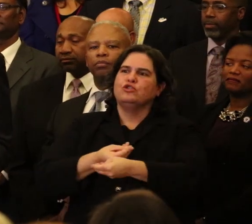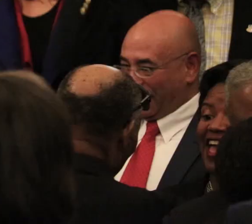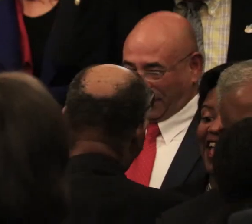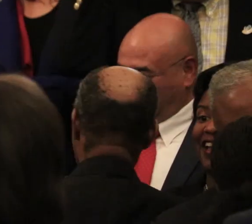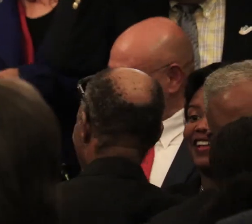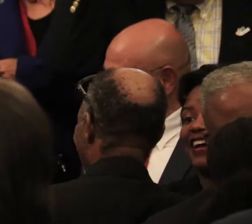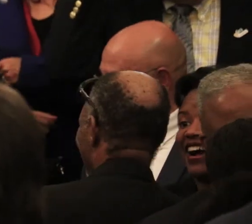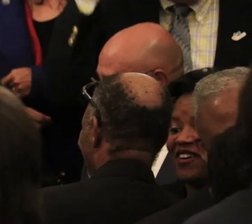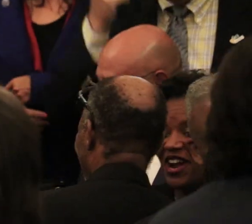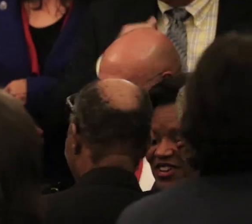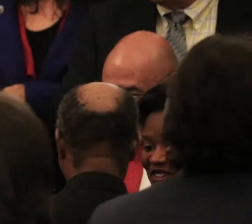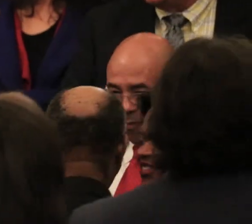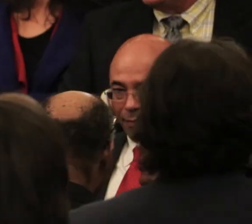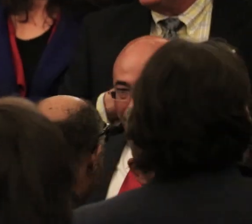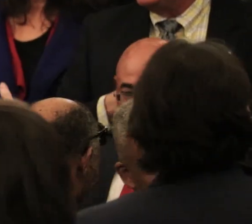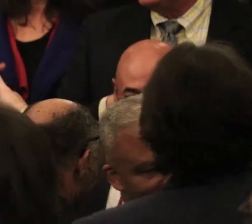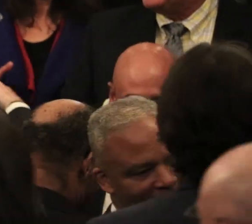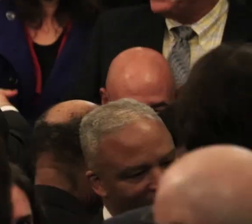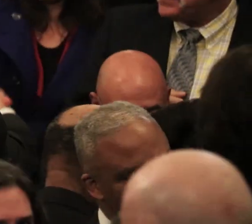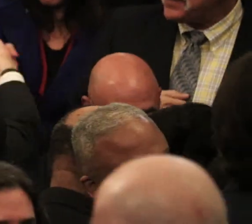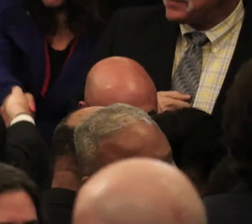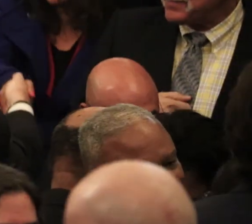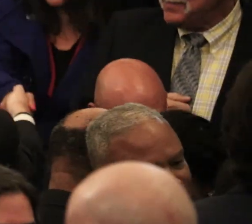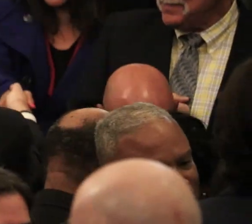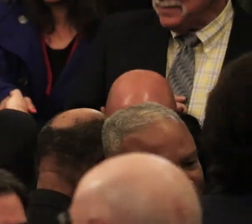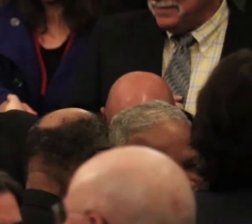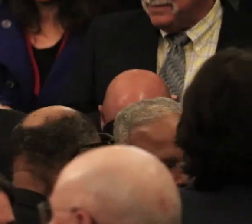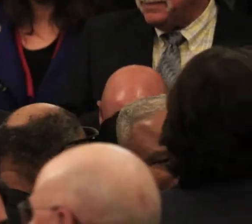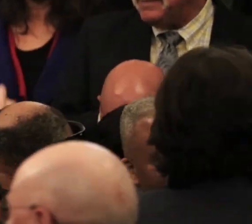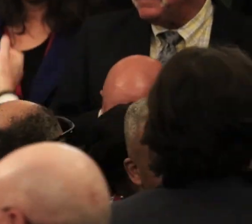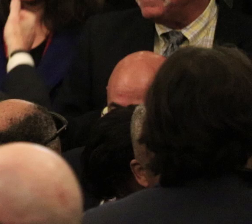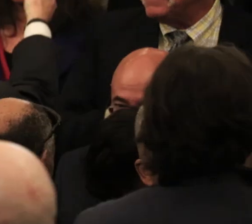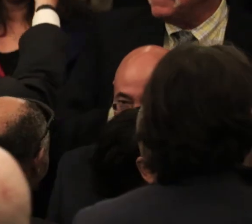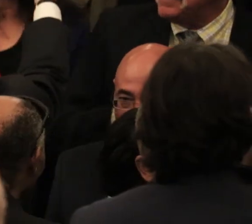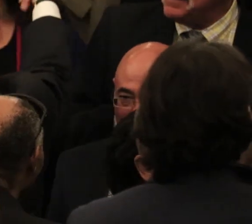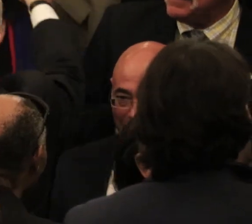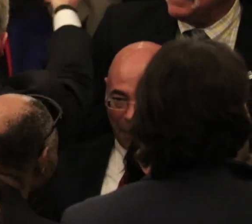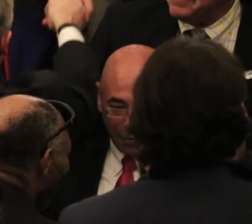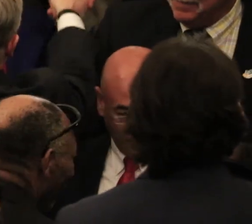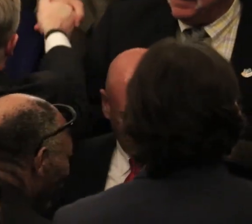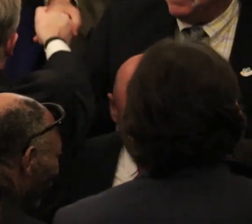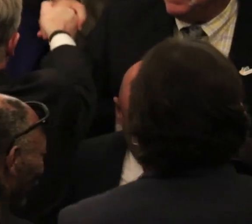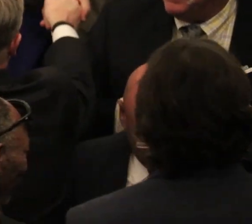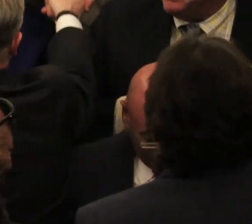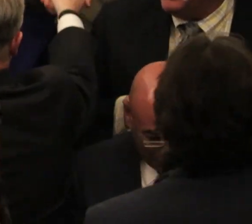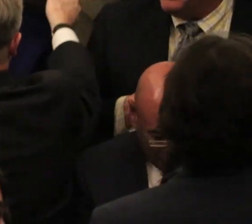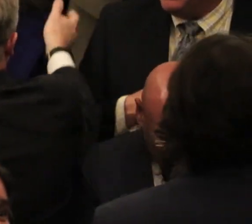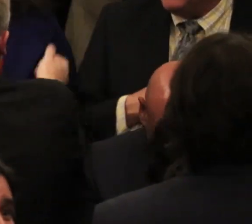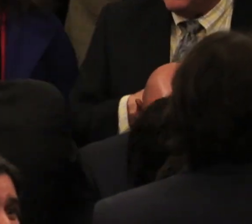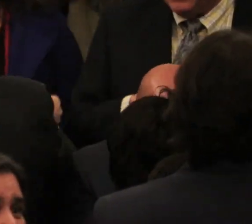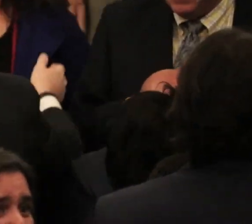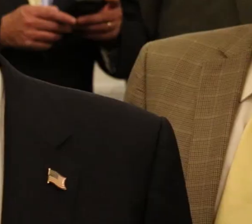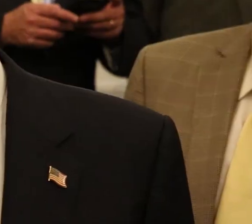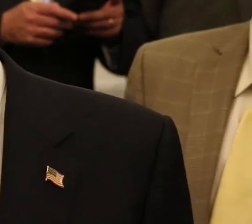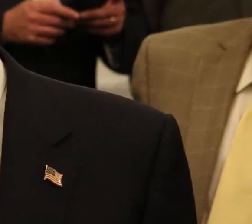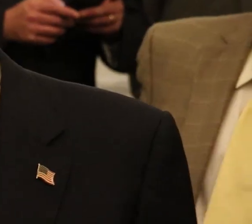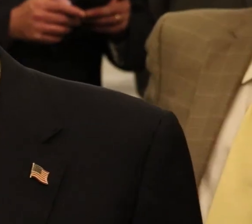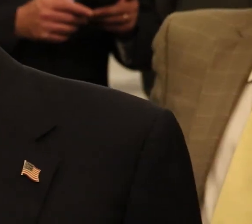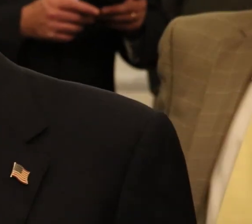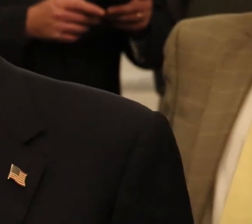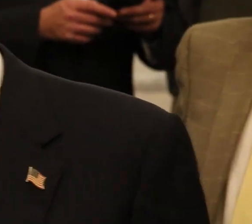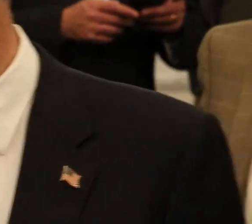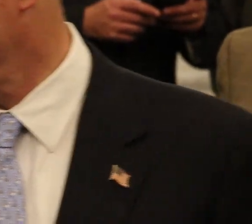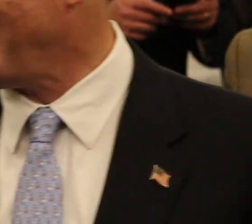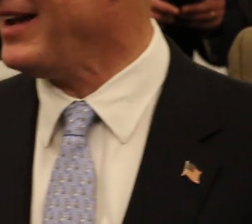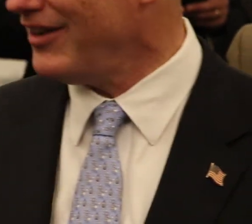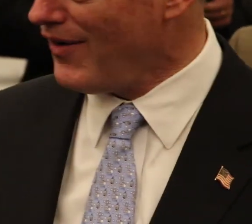Mass. This is just the beginning. We have work to do. We will hold ourselves accountable to deliver on this, but the goal here is